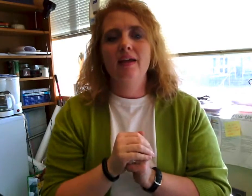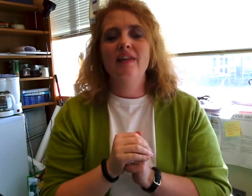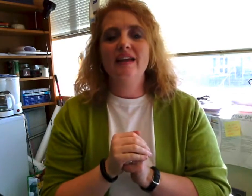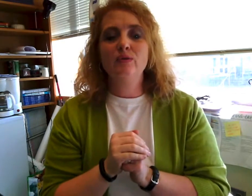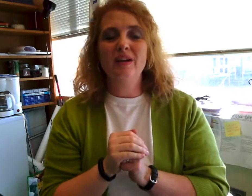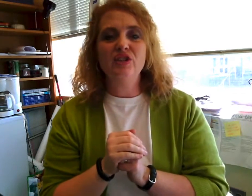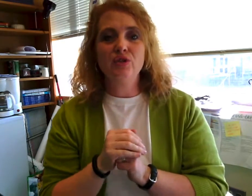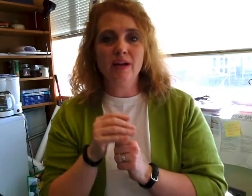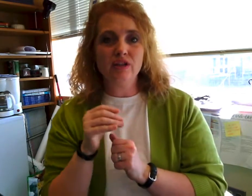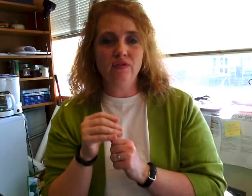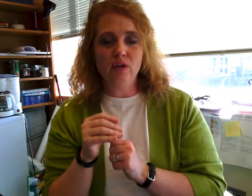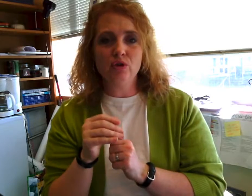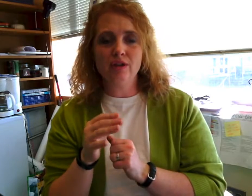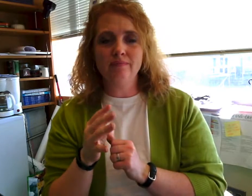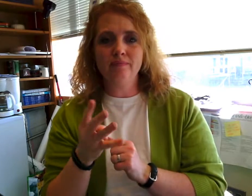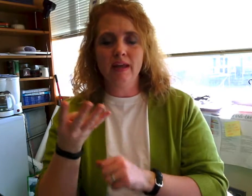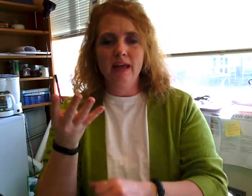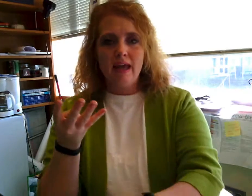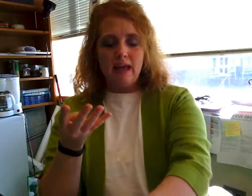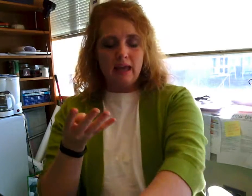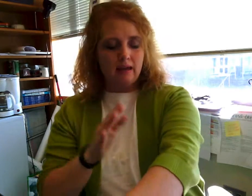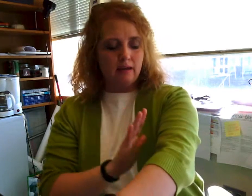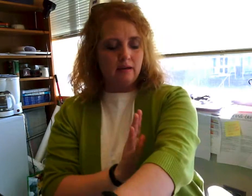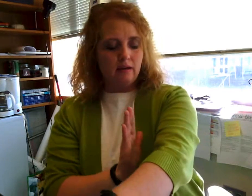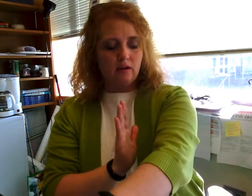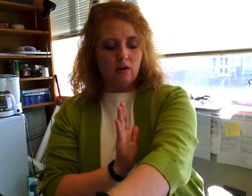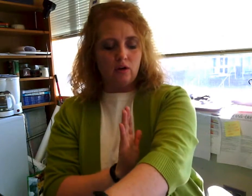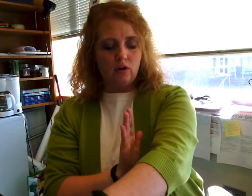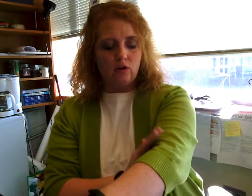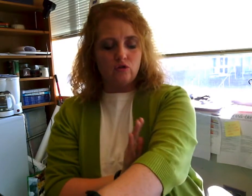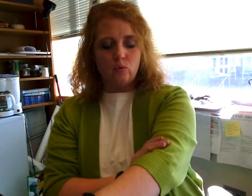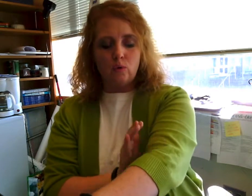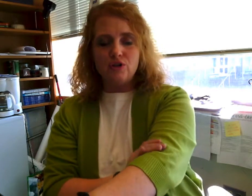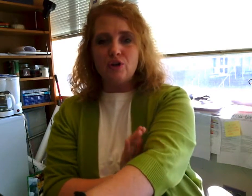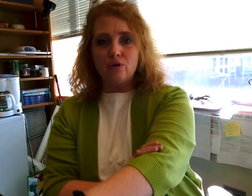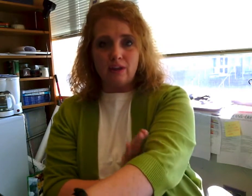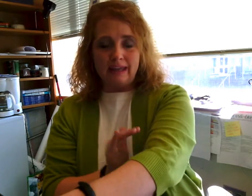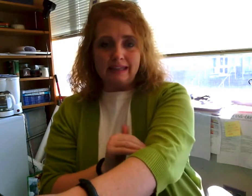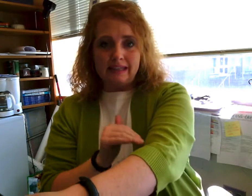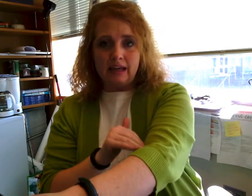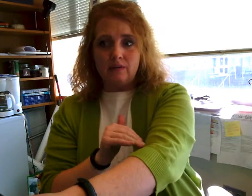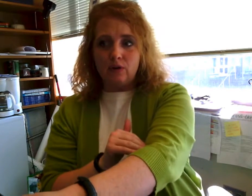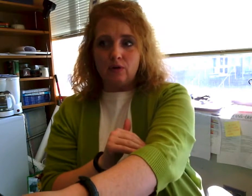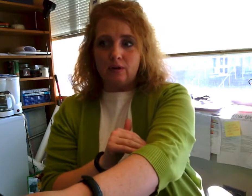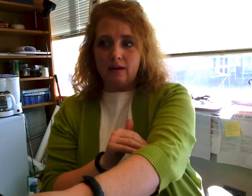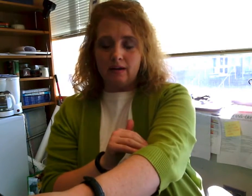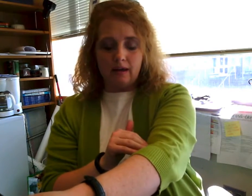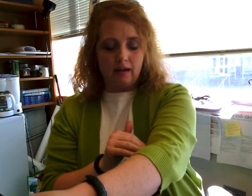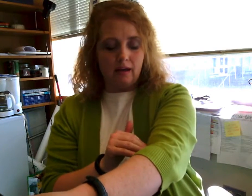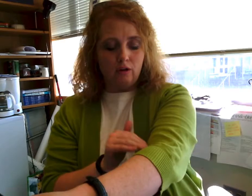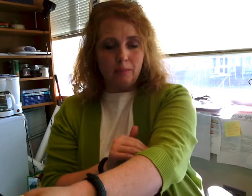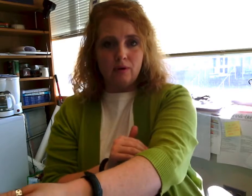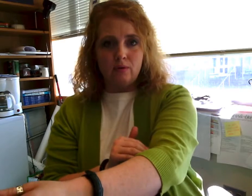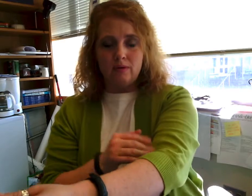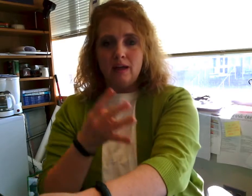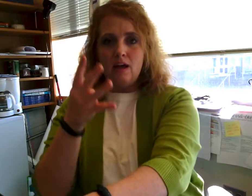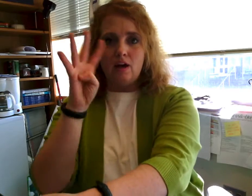The next one is transfusion, and towards the inside of your elbow